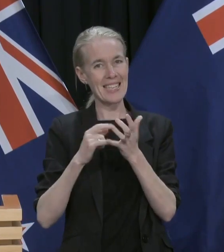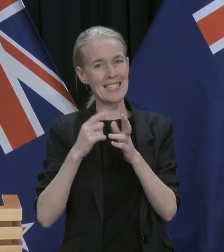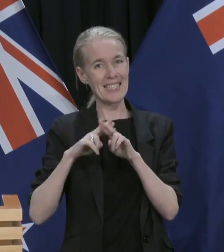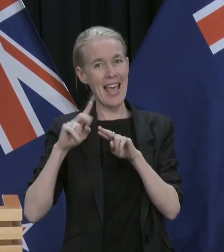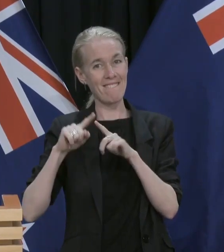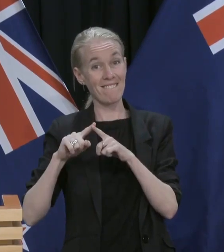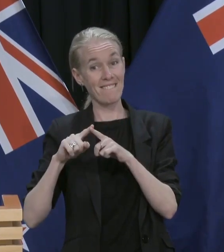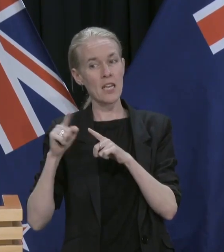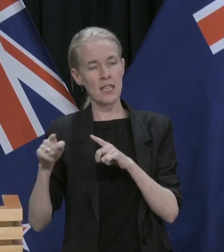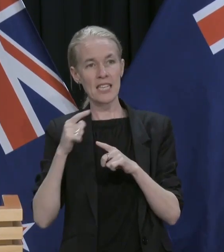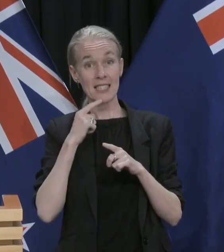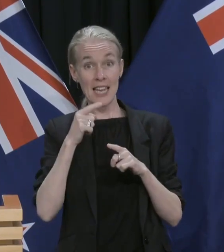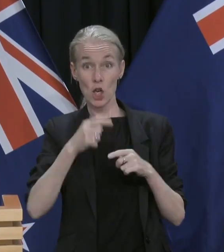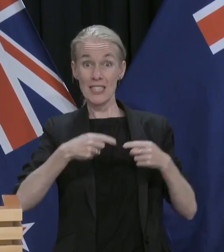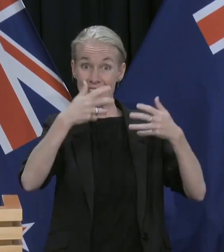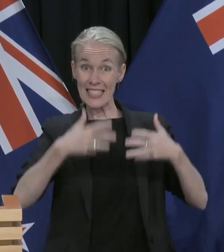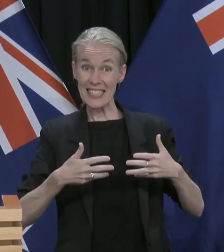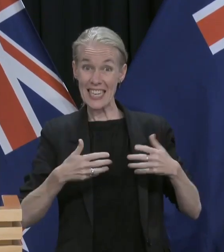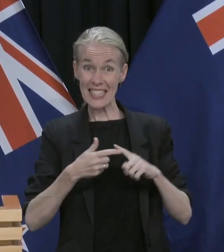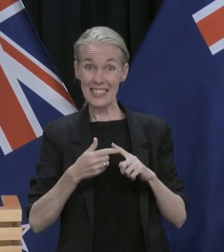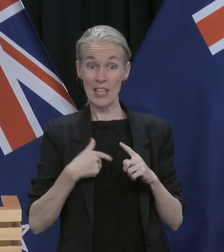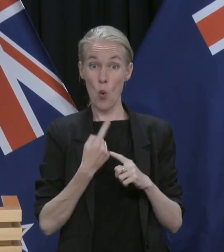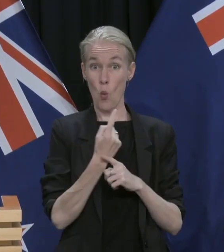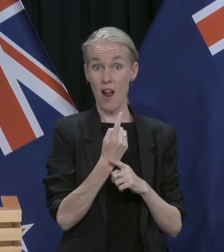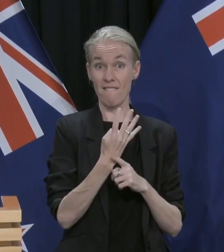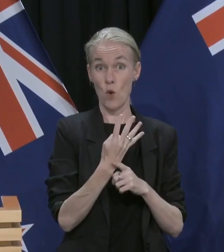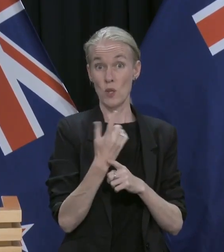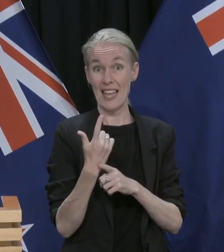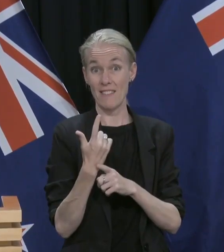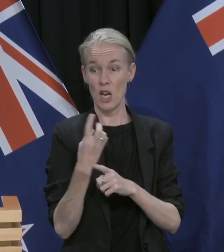is very much in line with what they would expect and also what's been reported overseas.